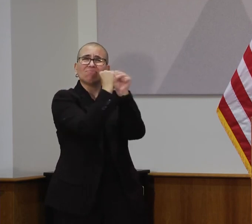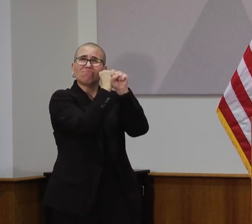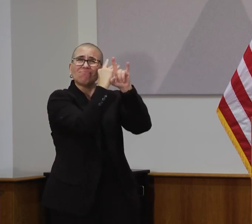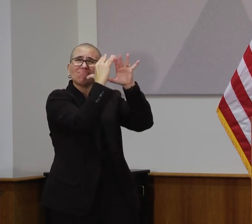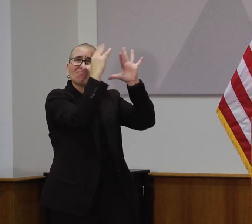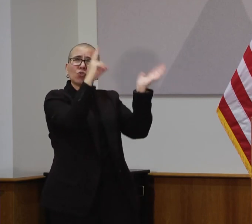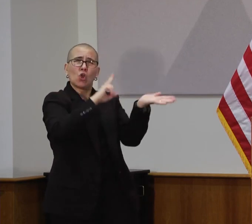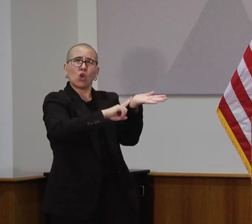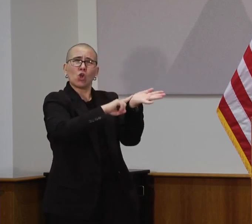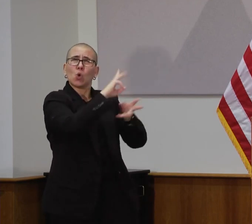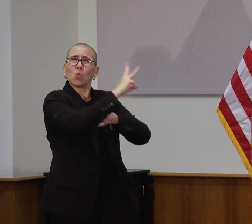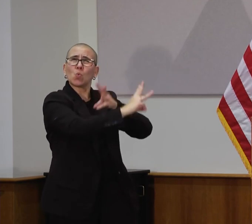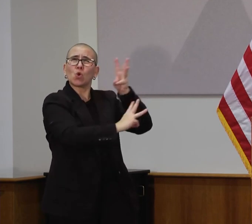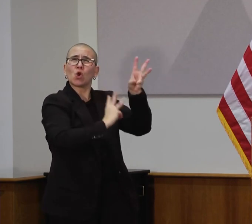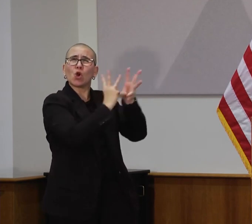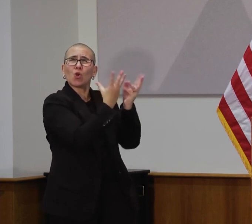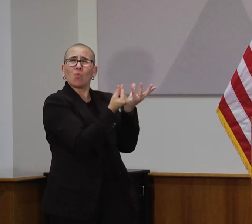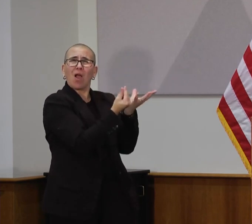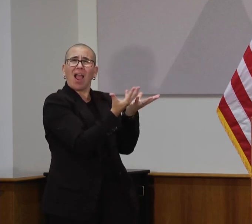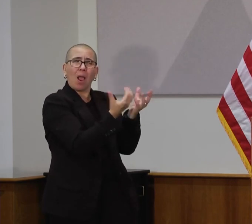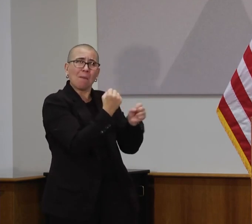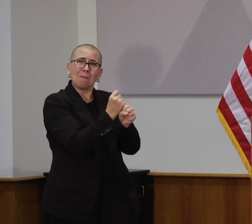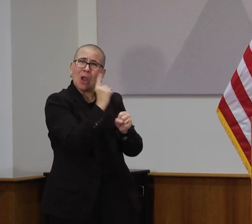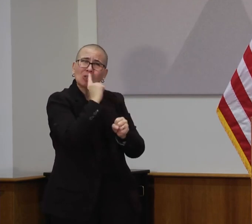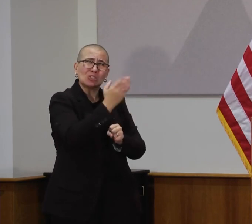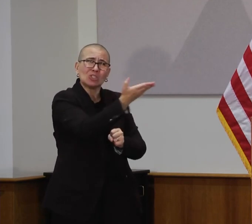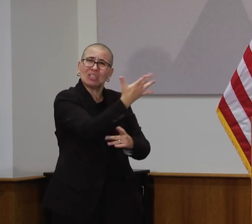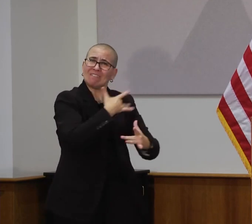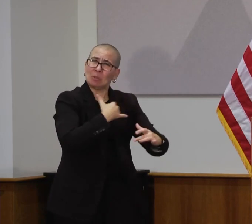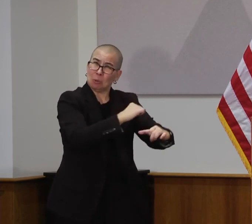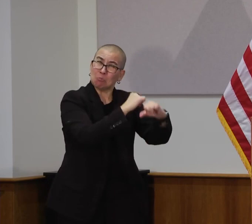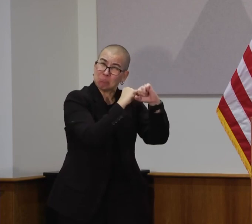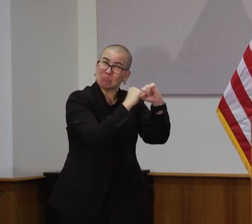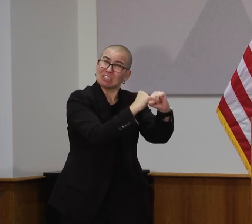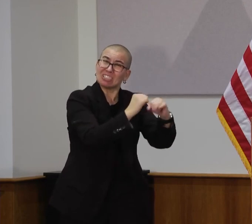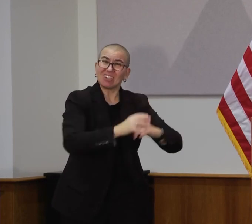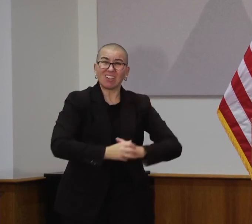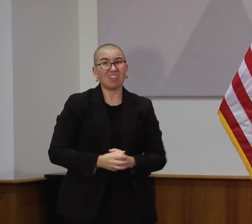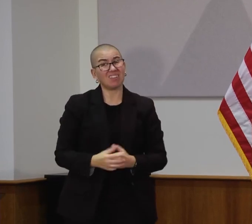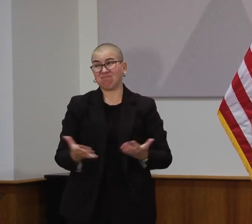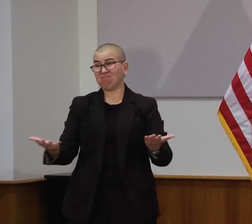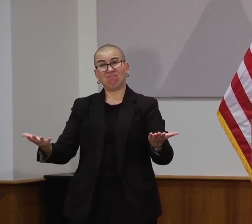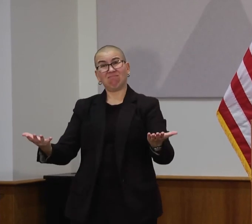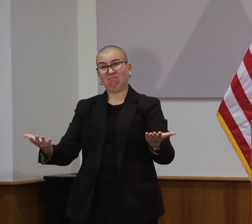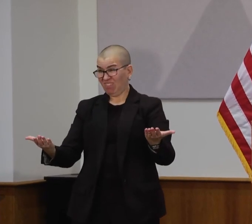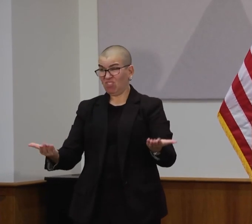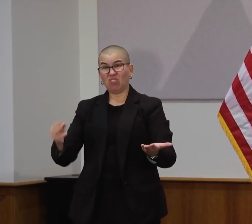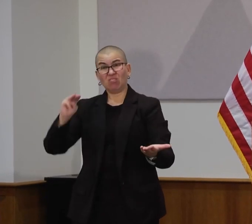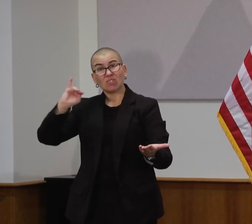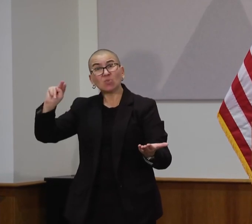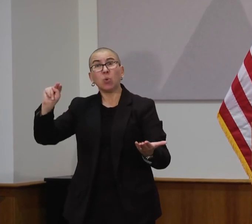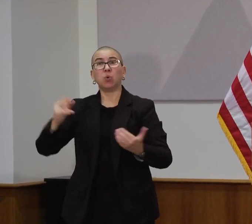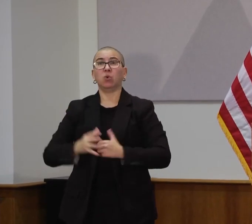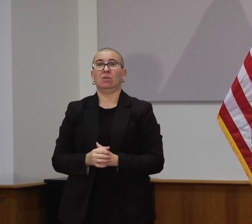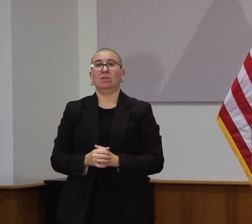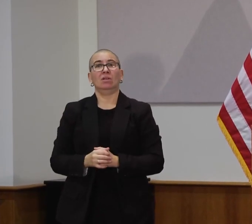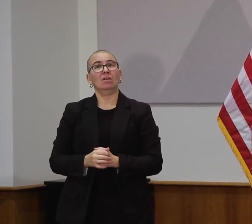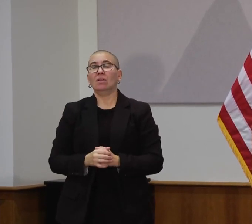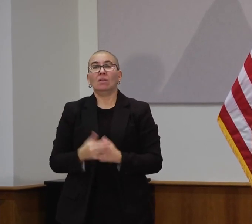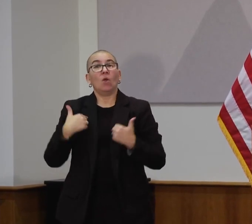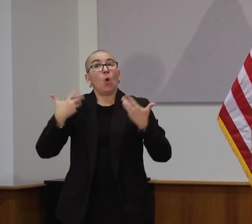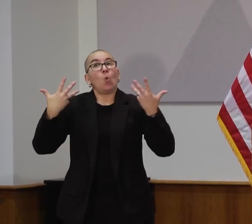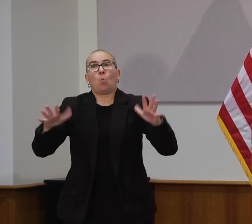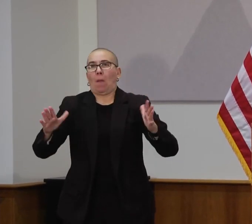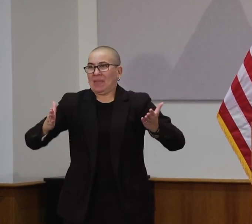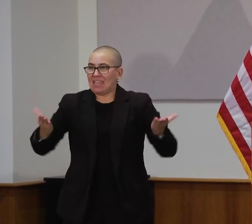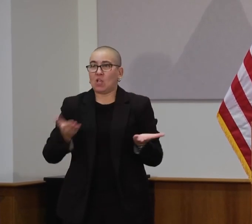them to make sure that they're protected. So Minnesotan, we're here on the day that we didn't want to get to, but we anticipated